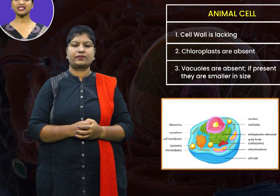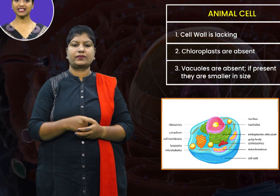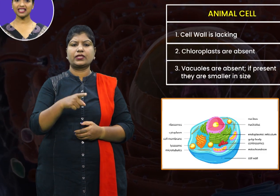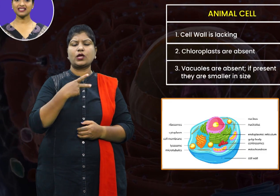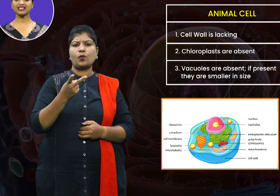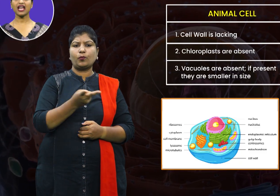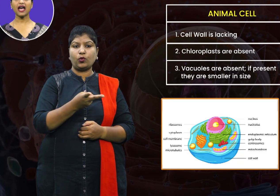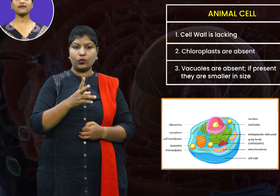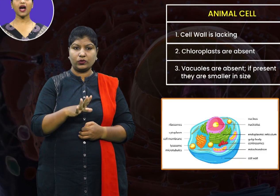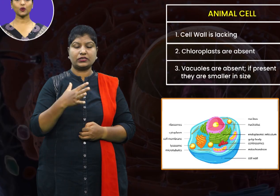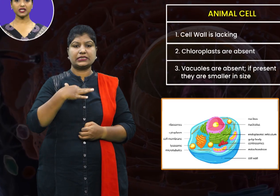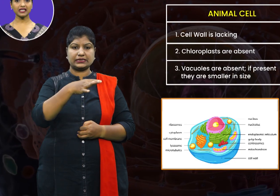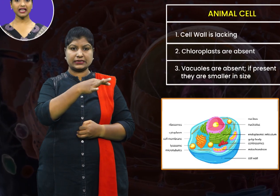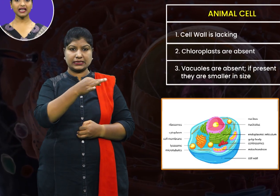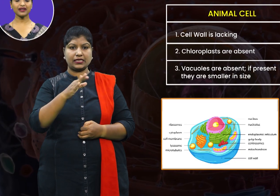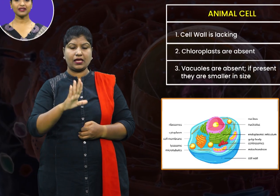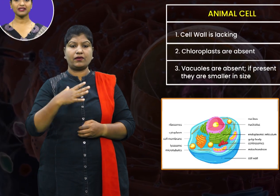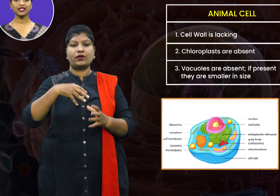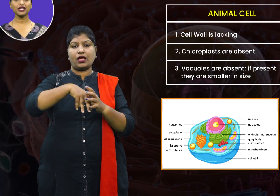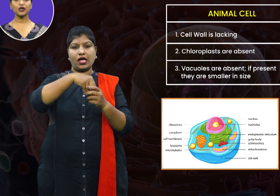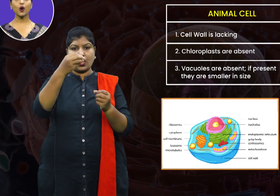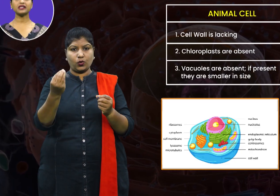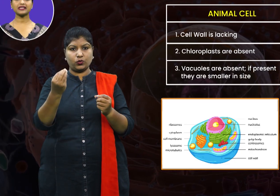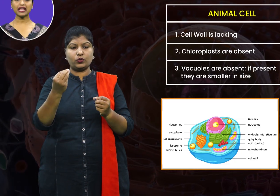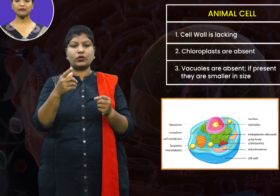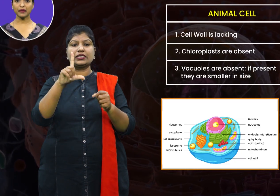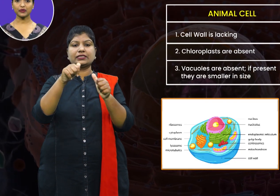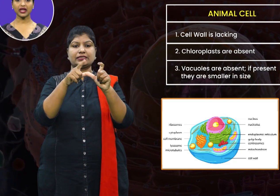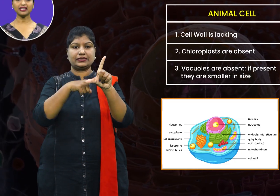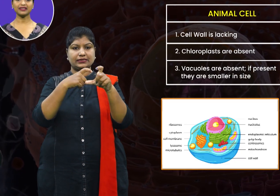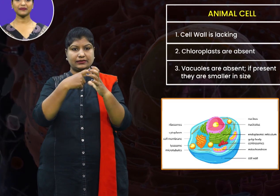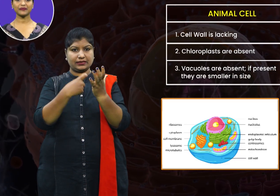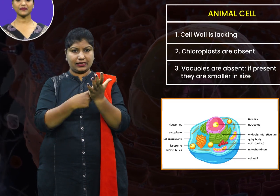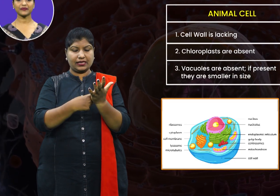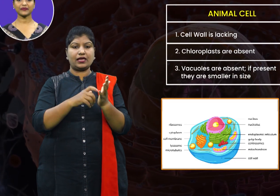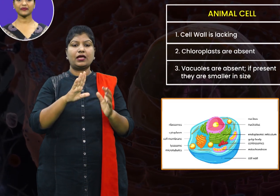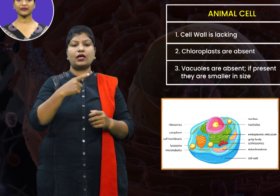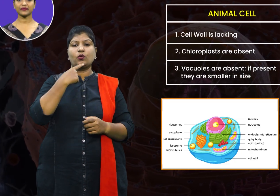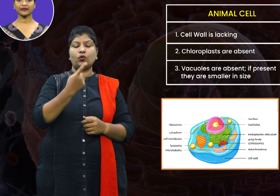Both the cells have outer layer called cell membrane,